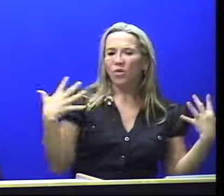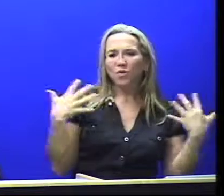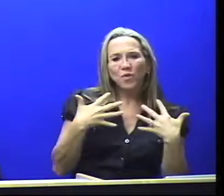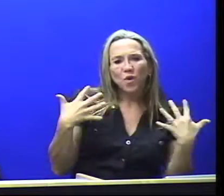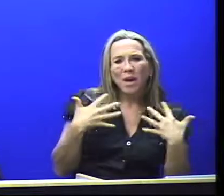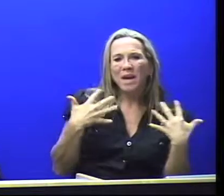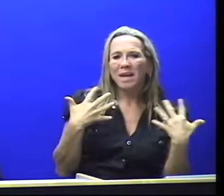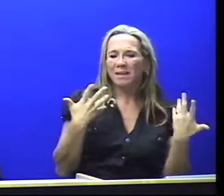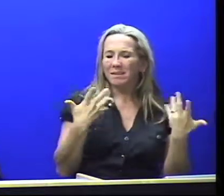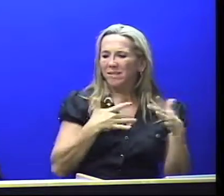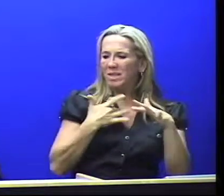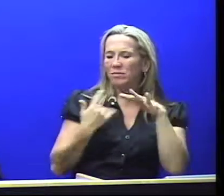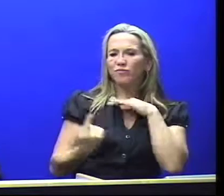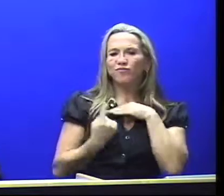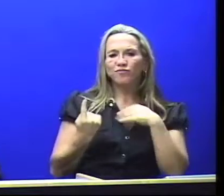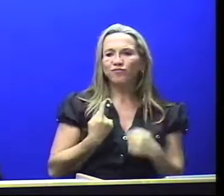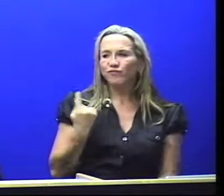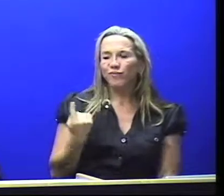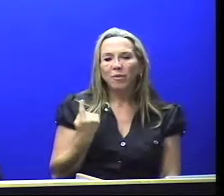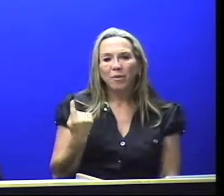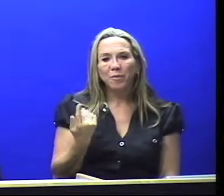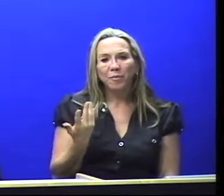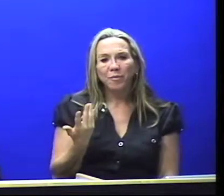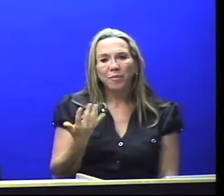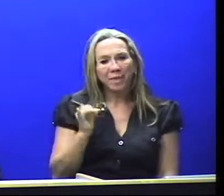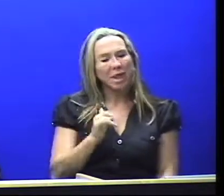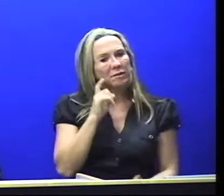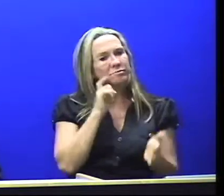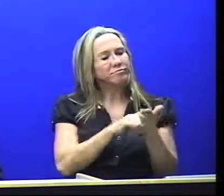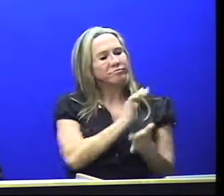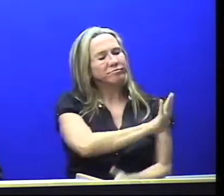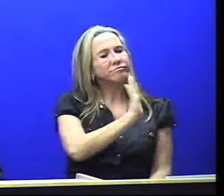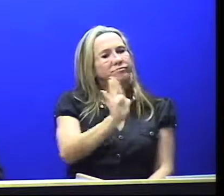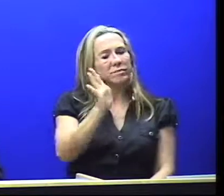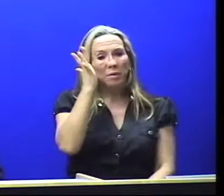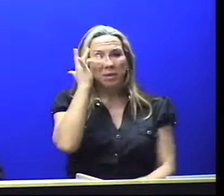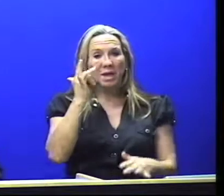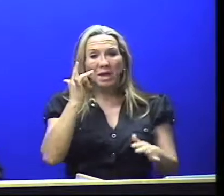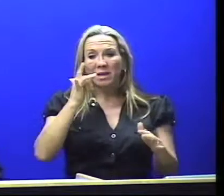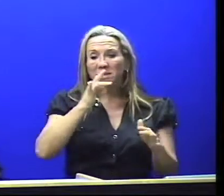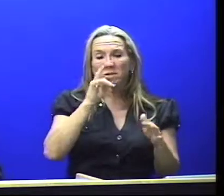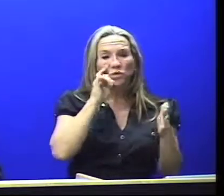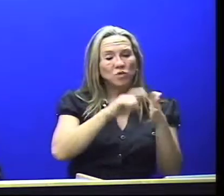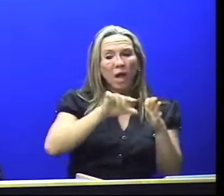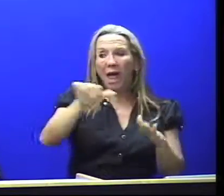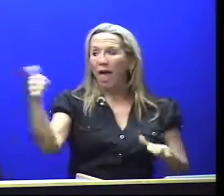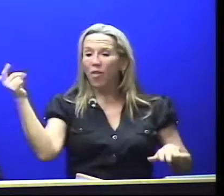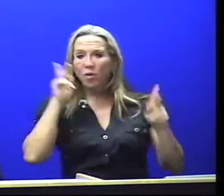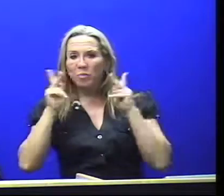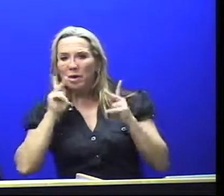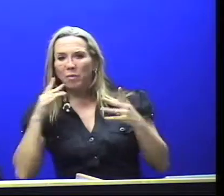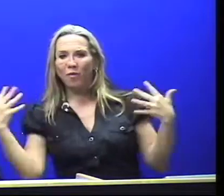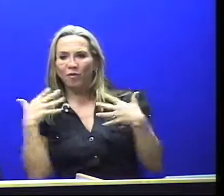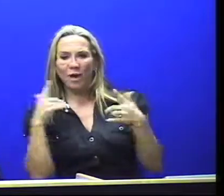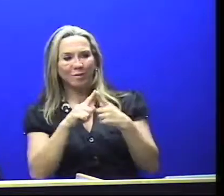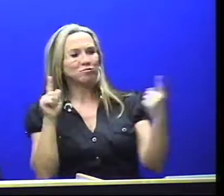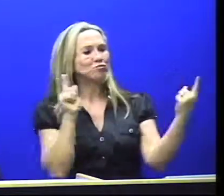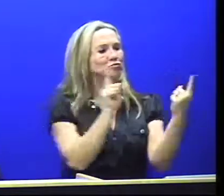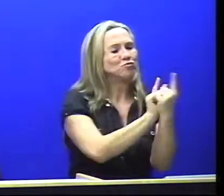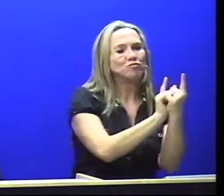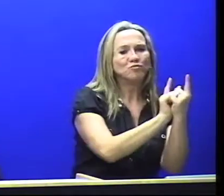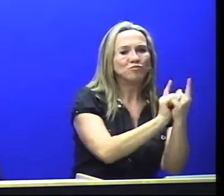and they feel alone because people are afraid to communicate with them, to approach